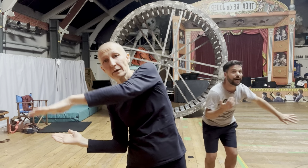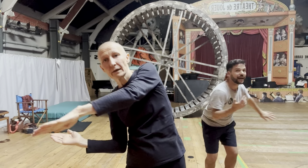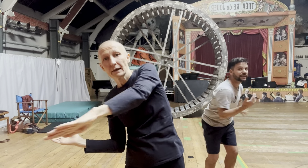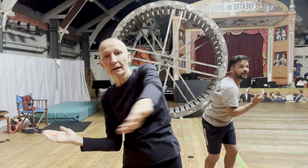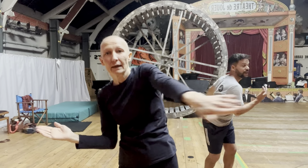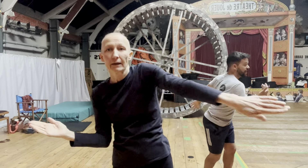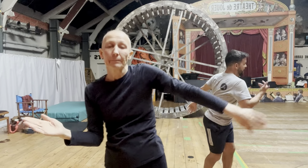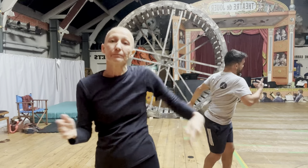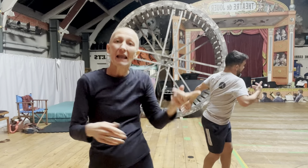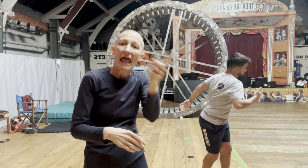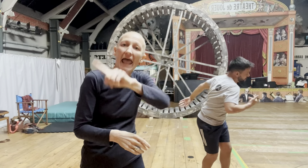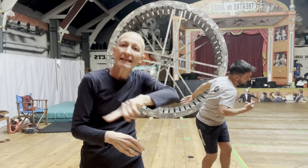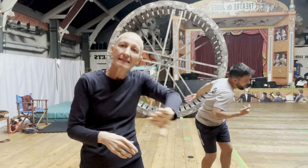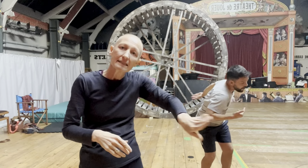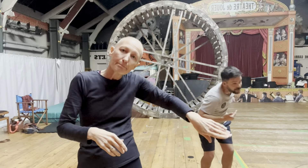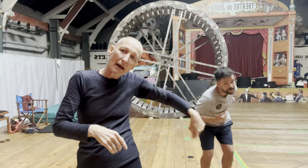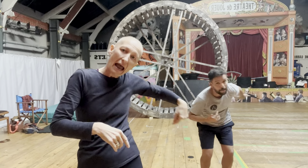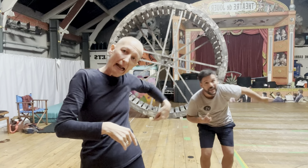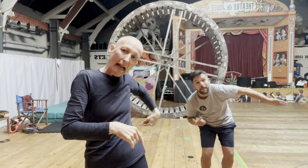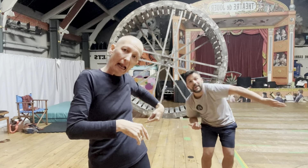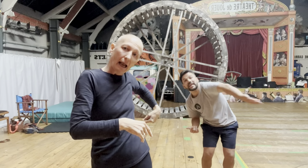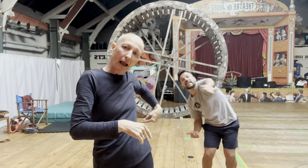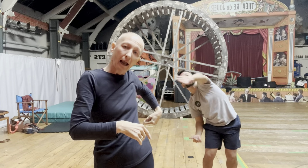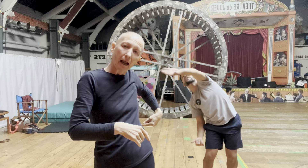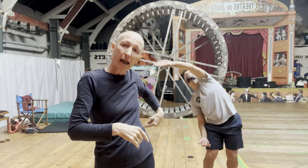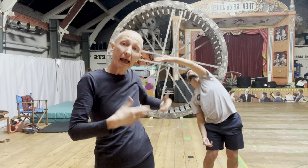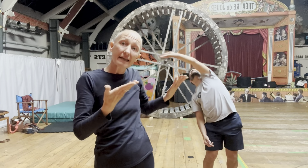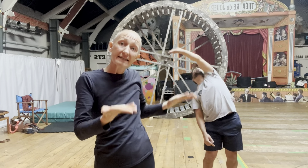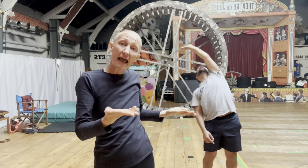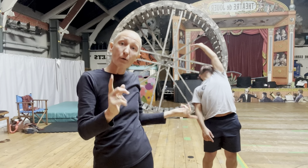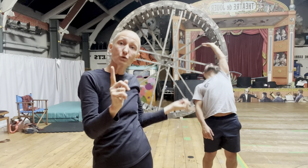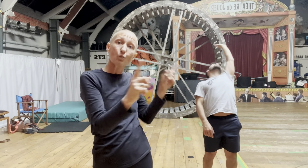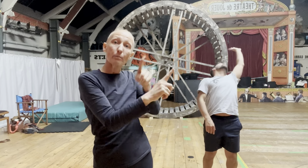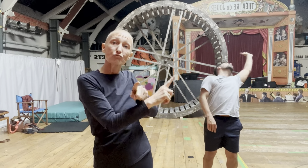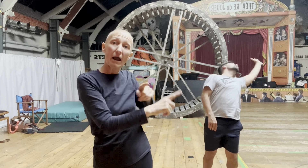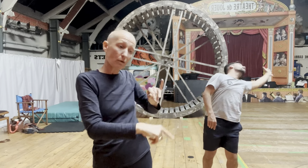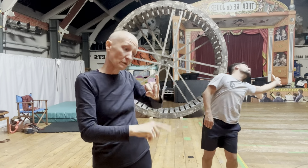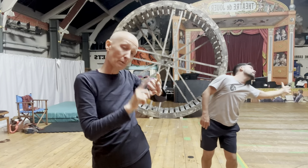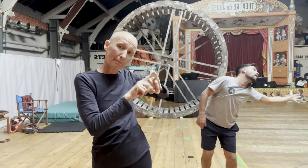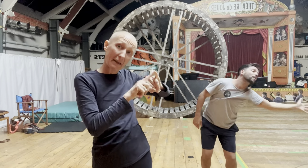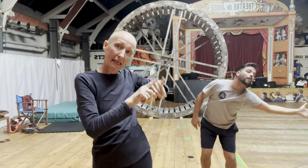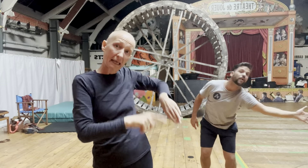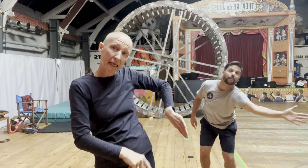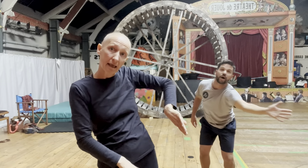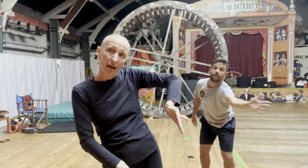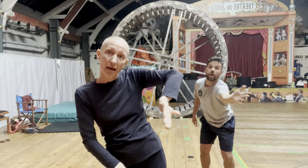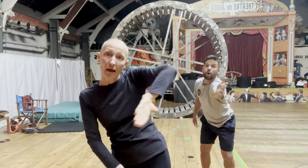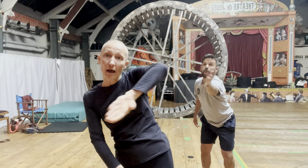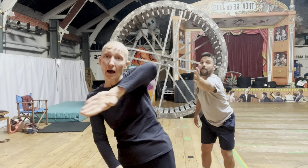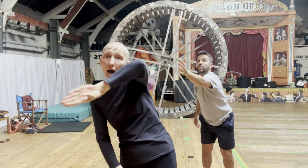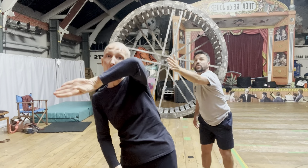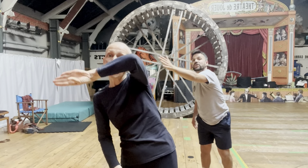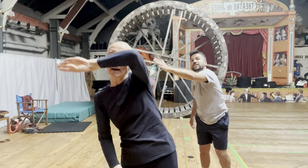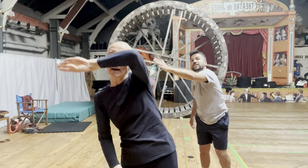back, and reverse. Big pinky looking up, up, up, up, up, up, up, up, up. Push the